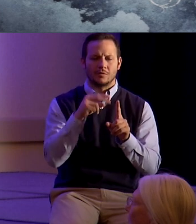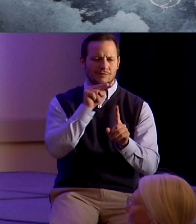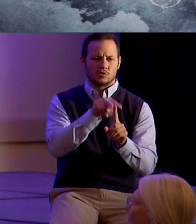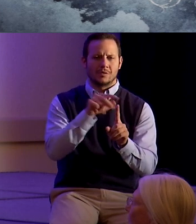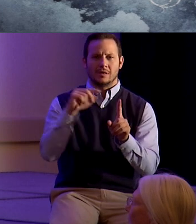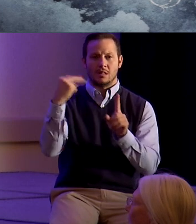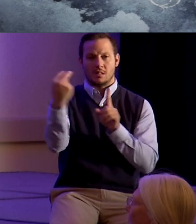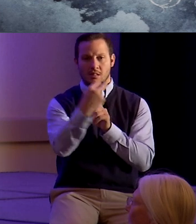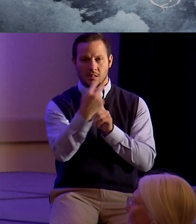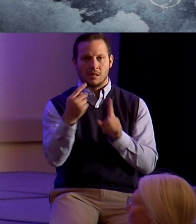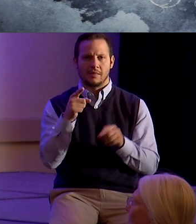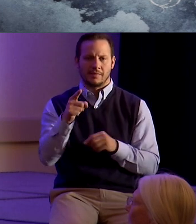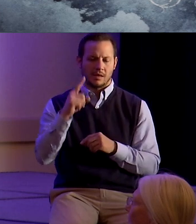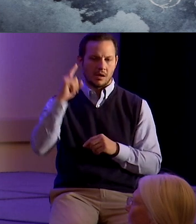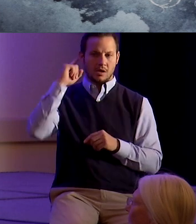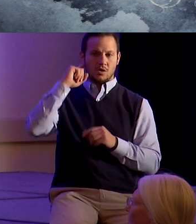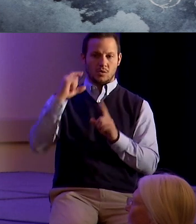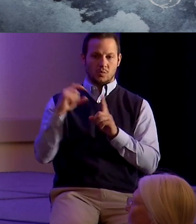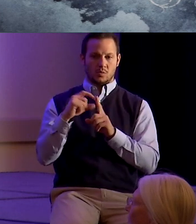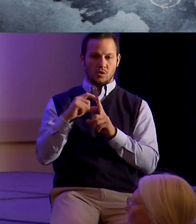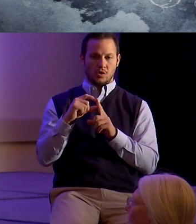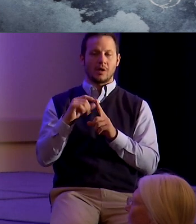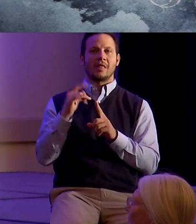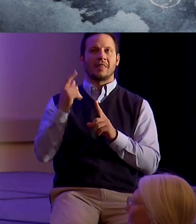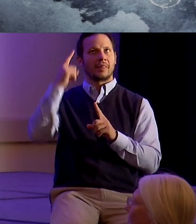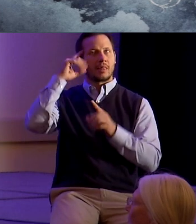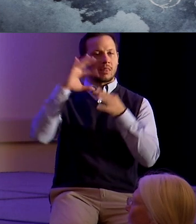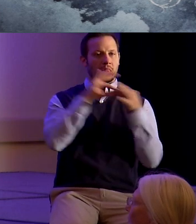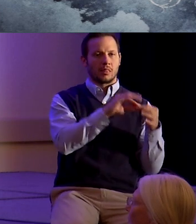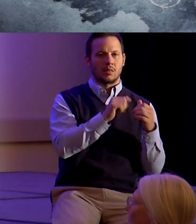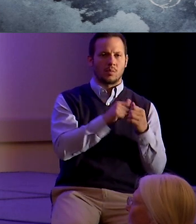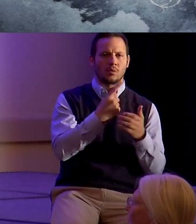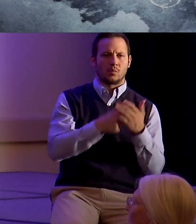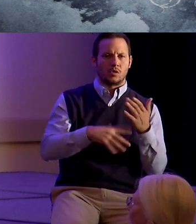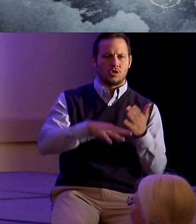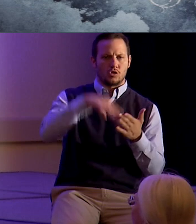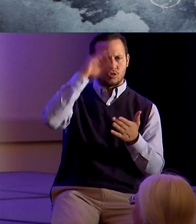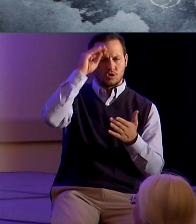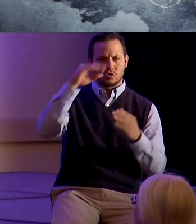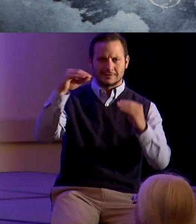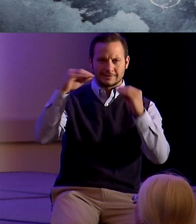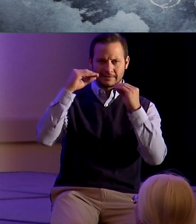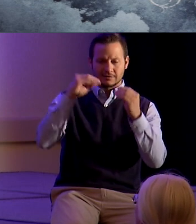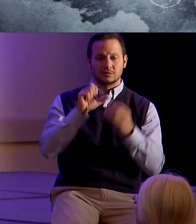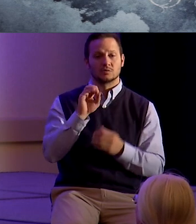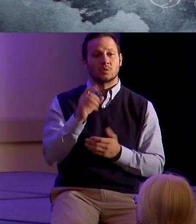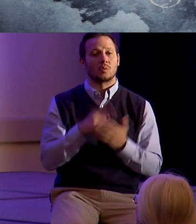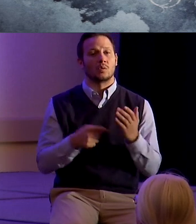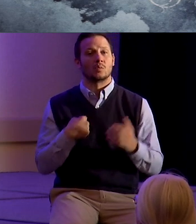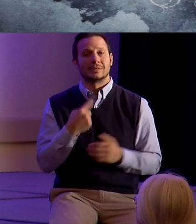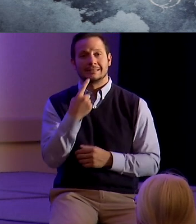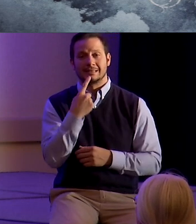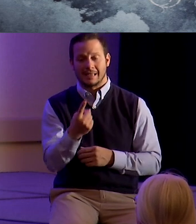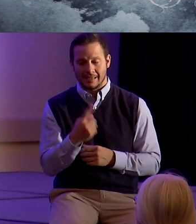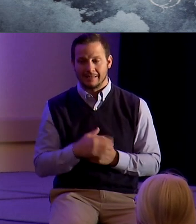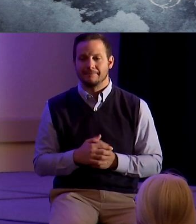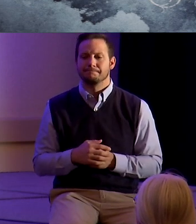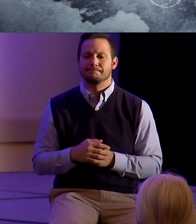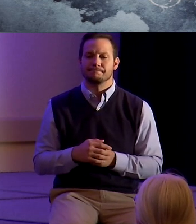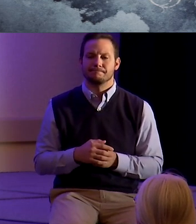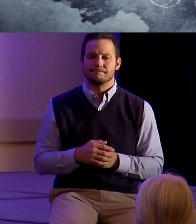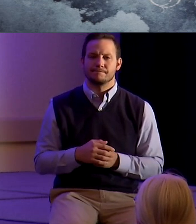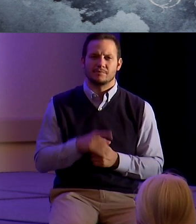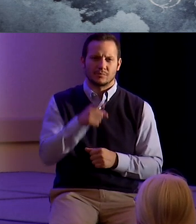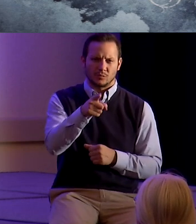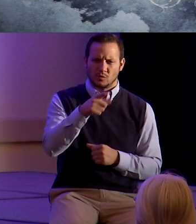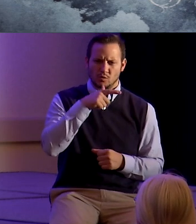words and they hearken back to what their teachings were. So when we say to people, you don't have to be